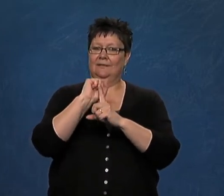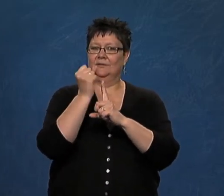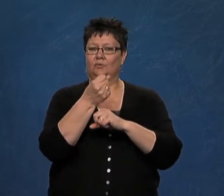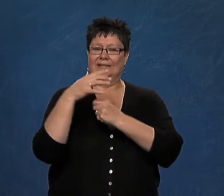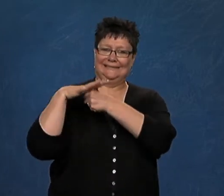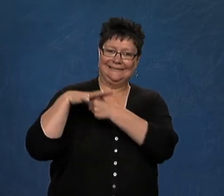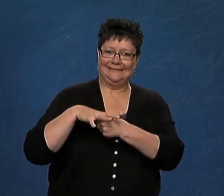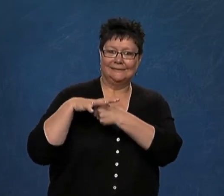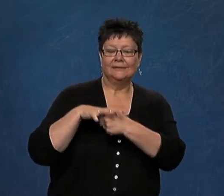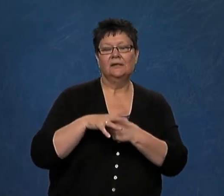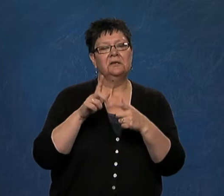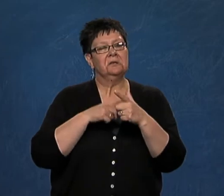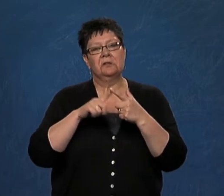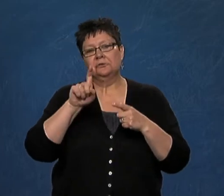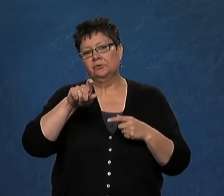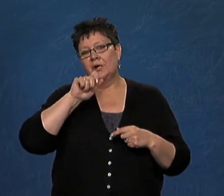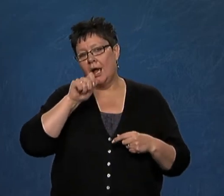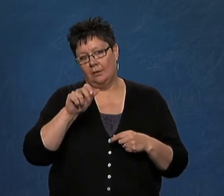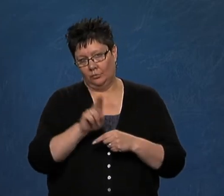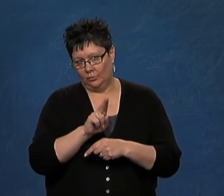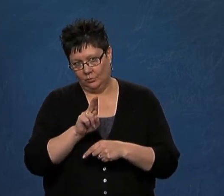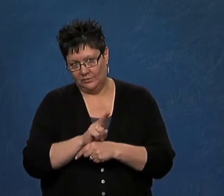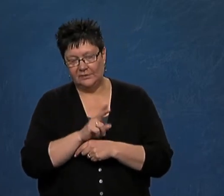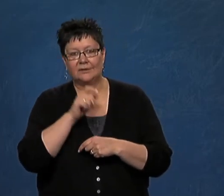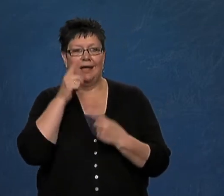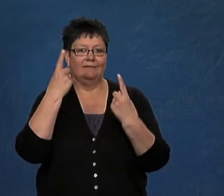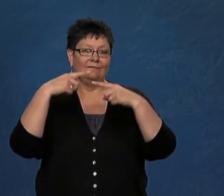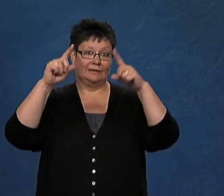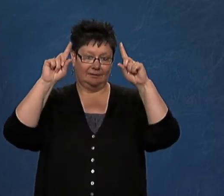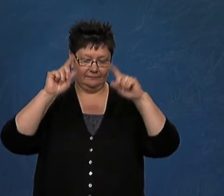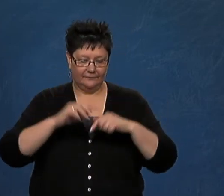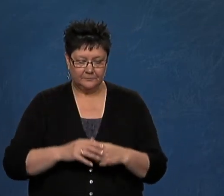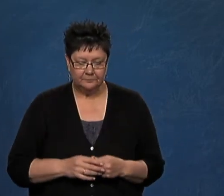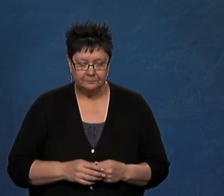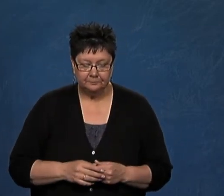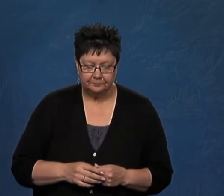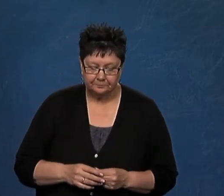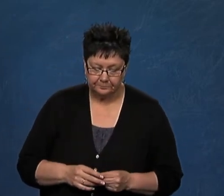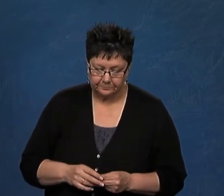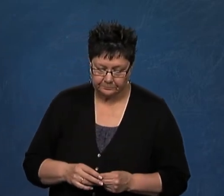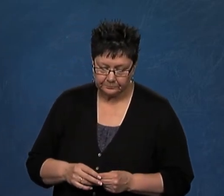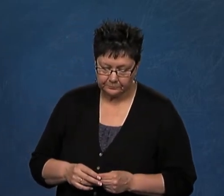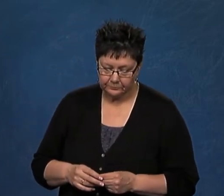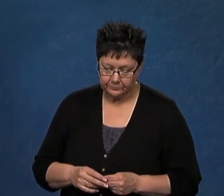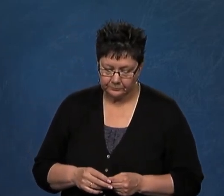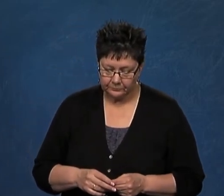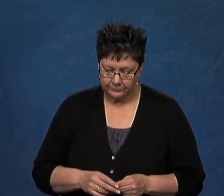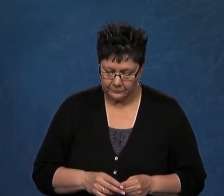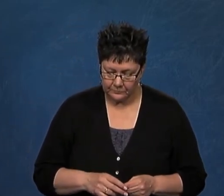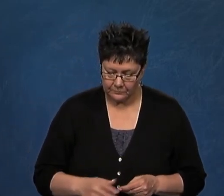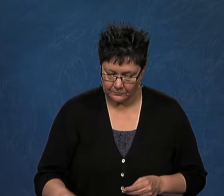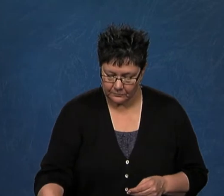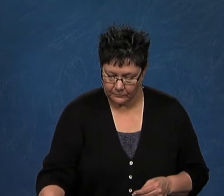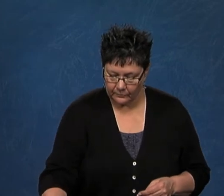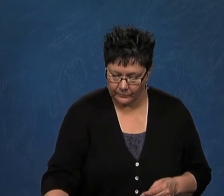complicated language issues or very stressful situations, VRI is not an effective